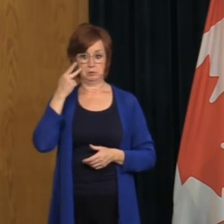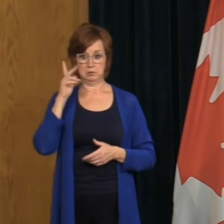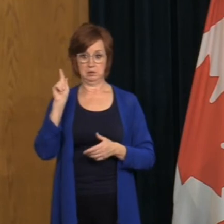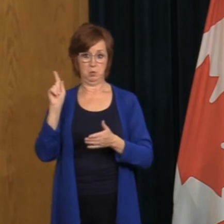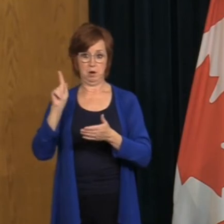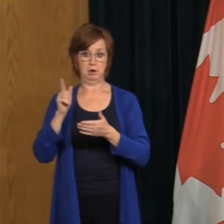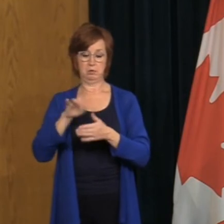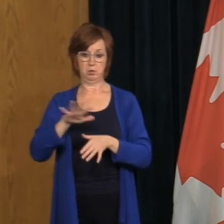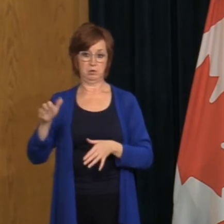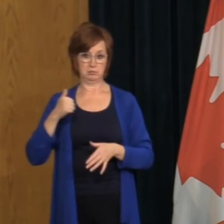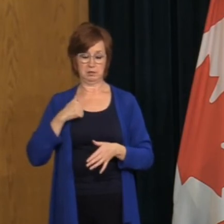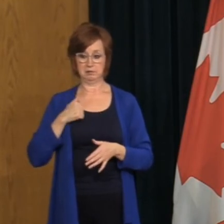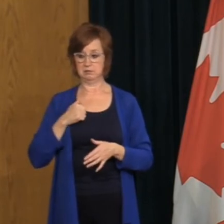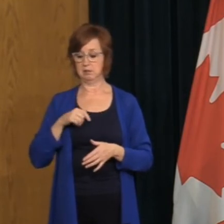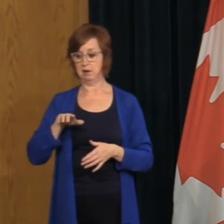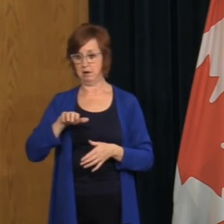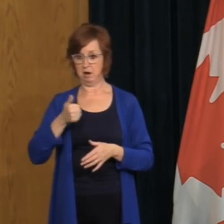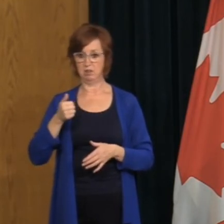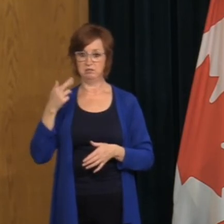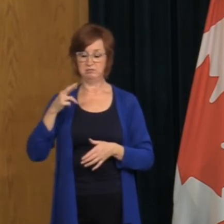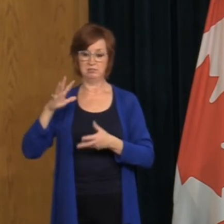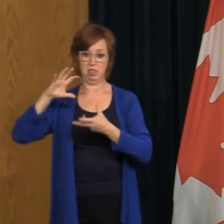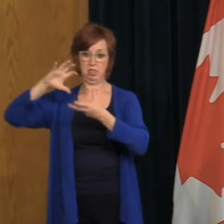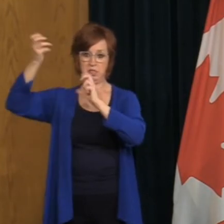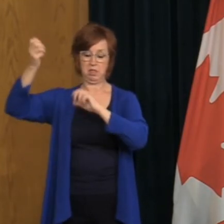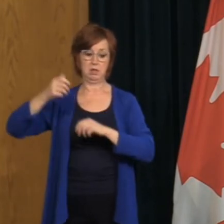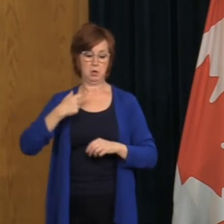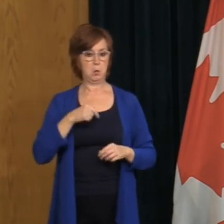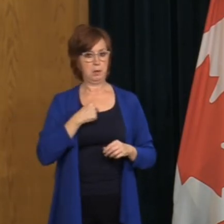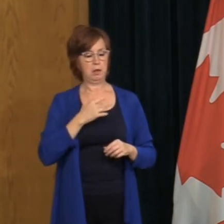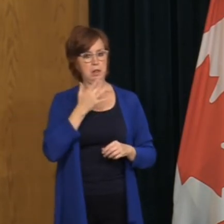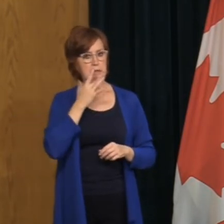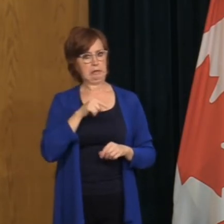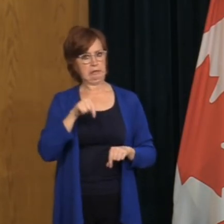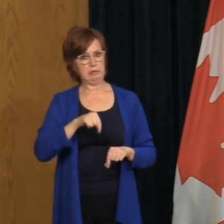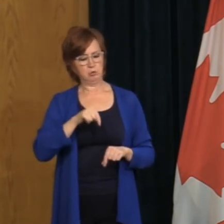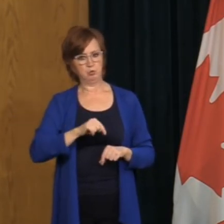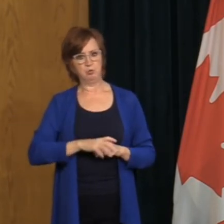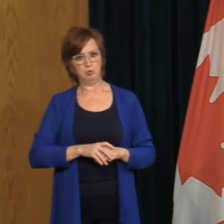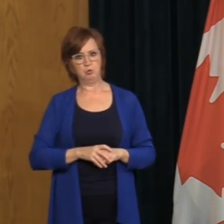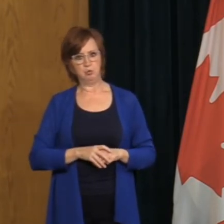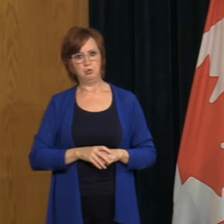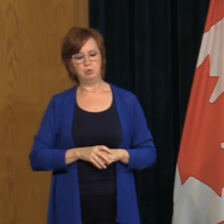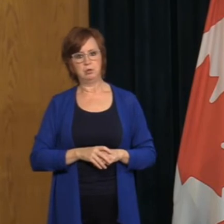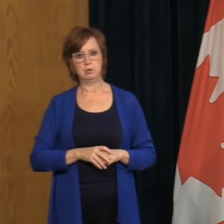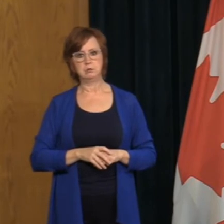very fortunate for a number of reasons. We had some time to react